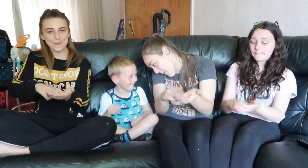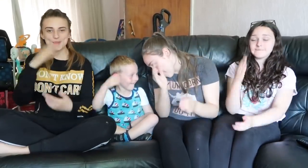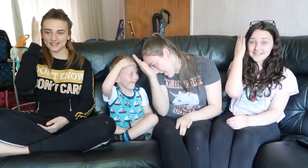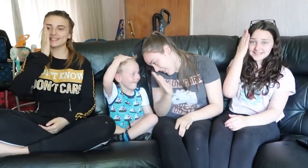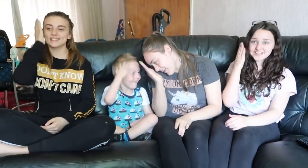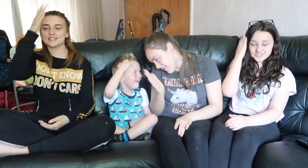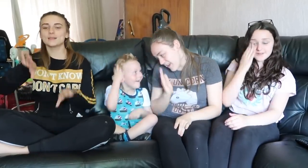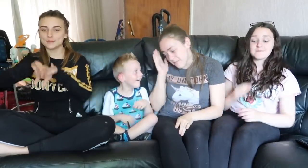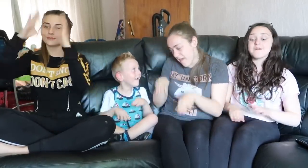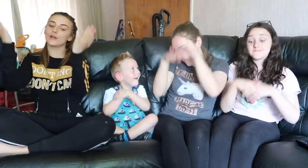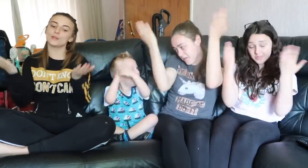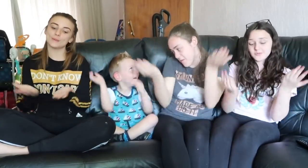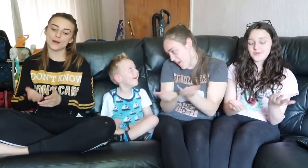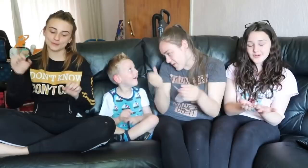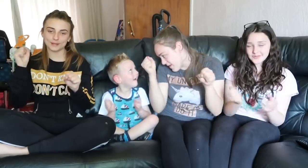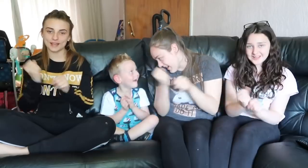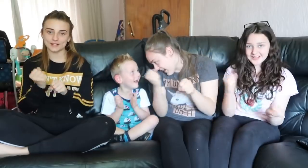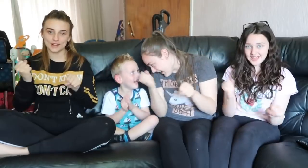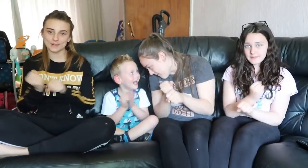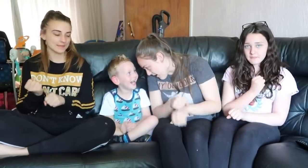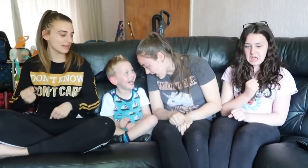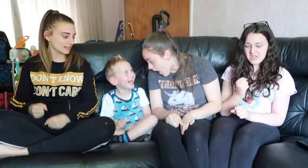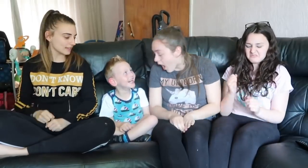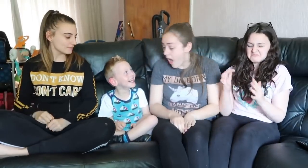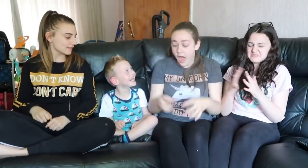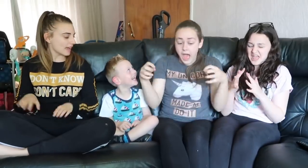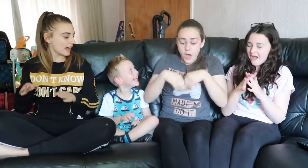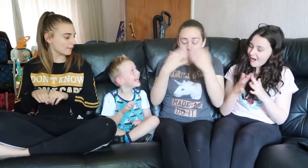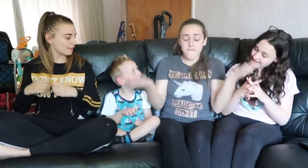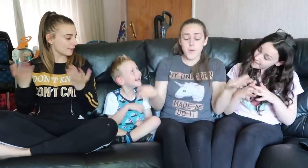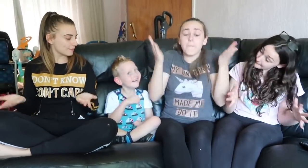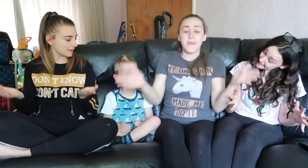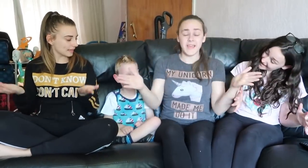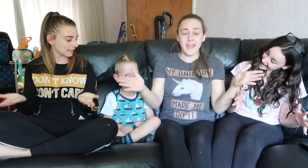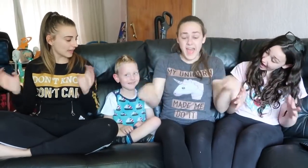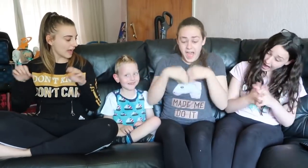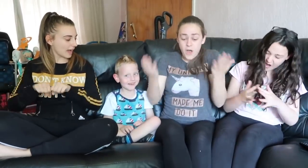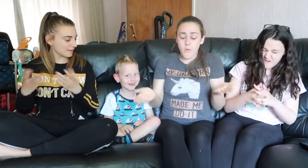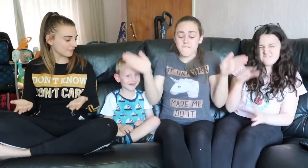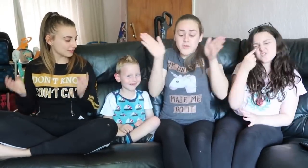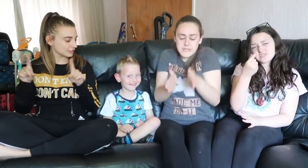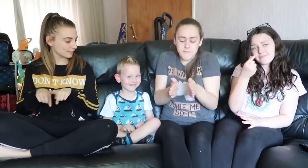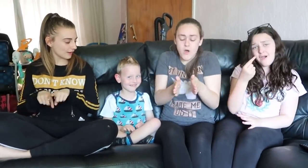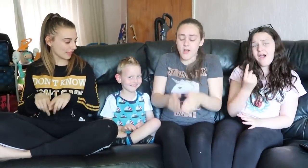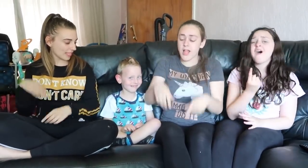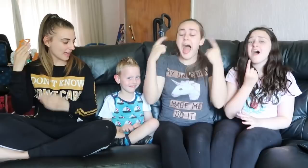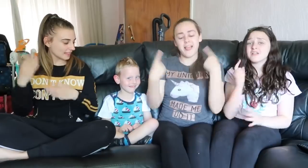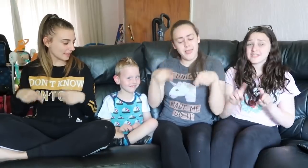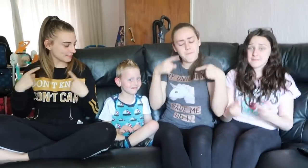A million dreams for the world will be. However big, however strong. Let